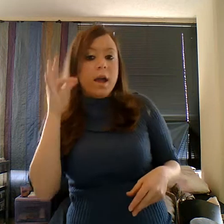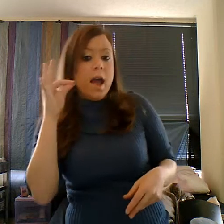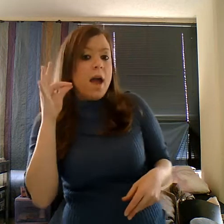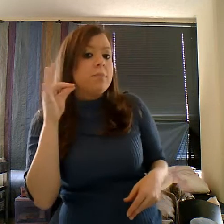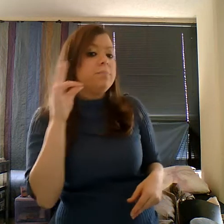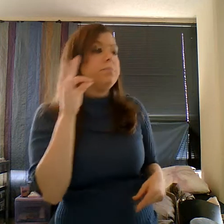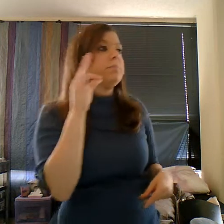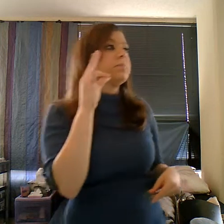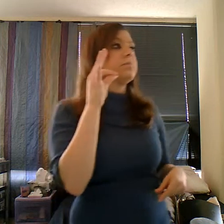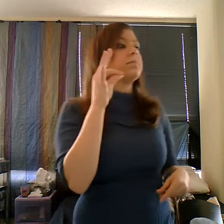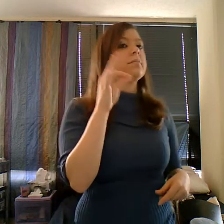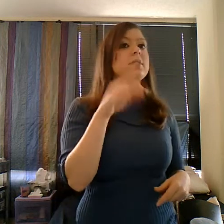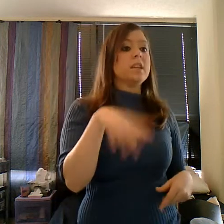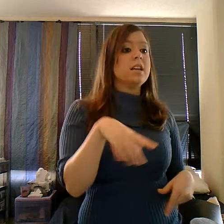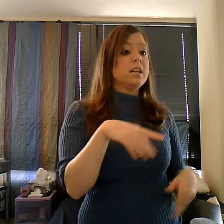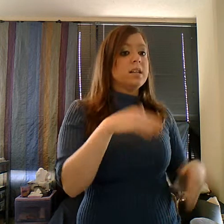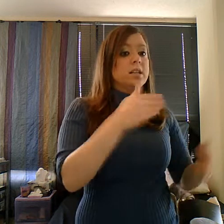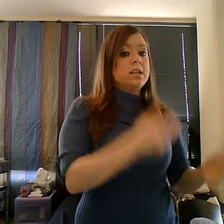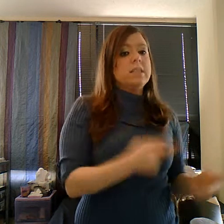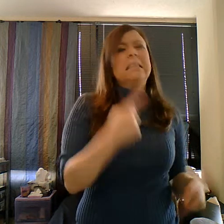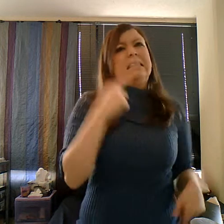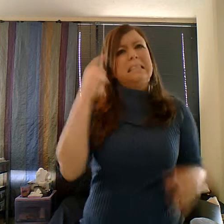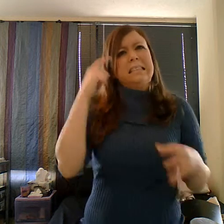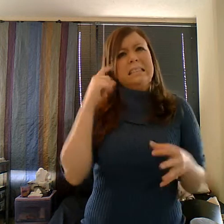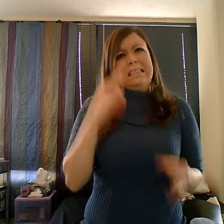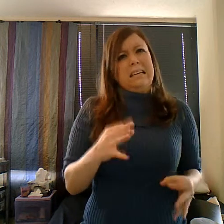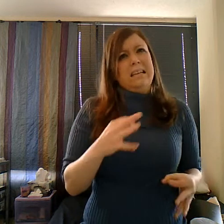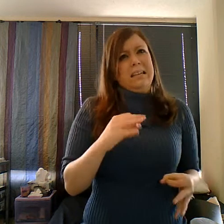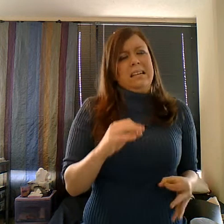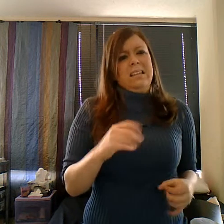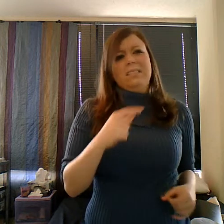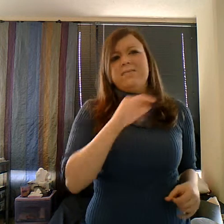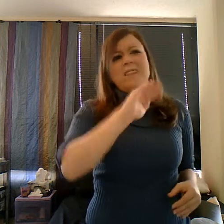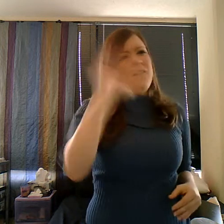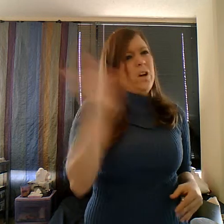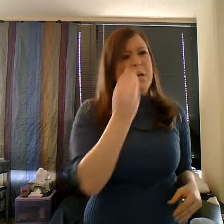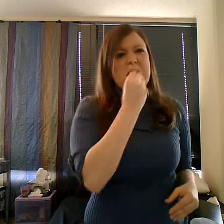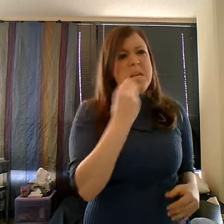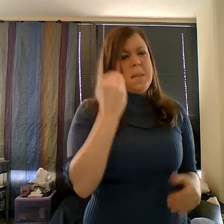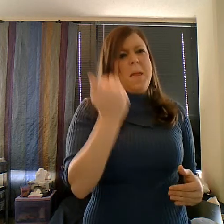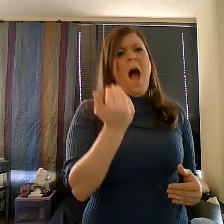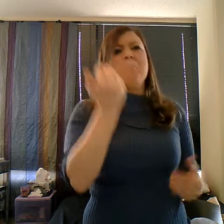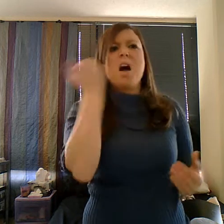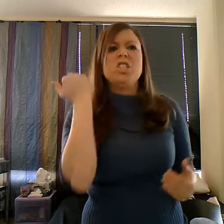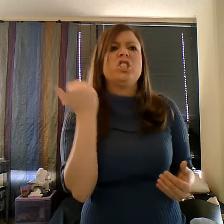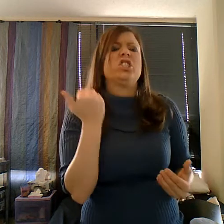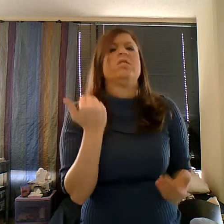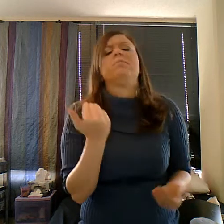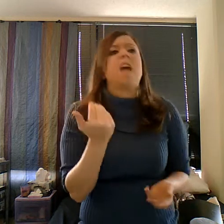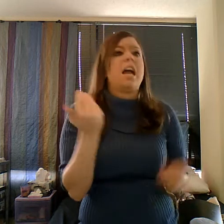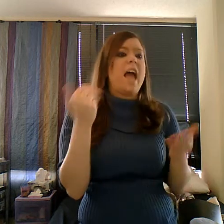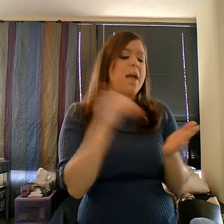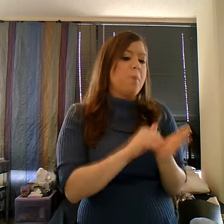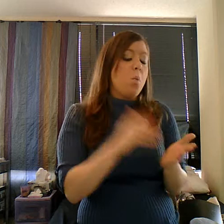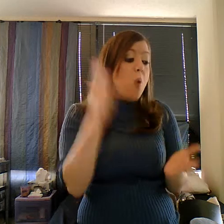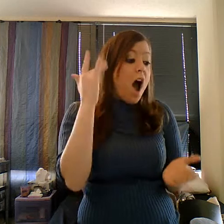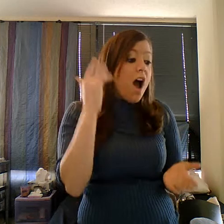snapp, snutte, her eventyret ute, which is Norwegian and means snip, snap, snout. This tale is told